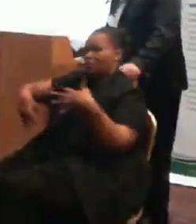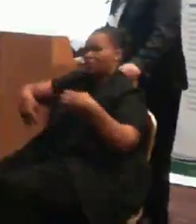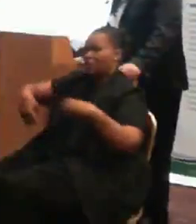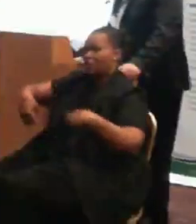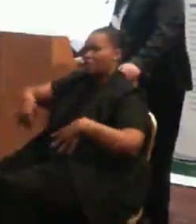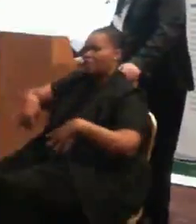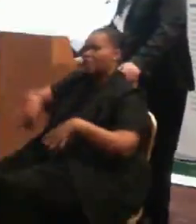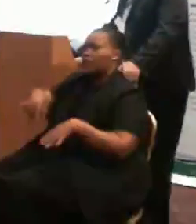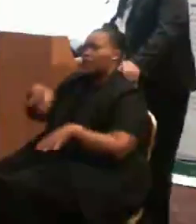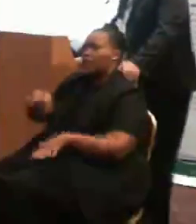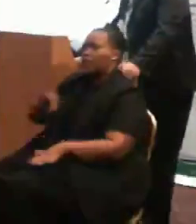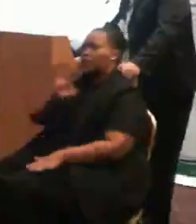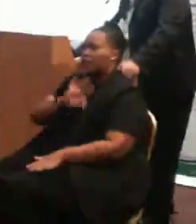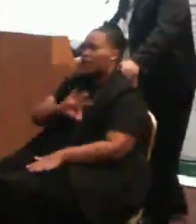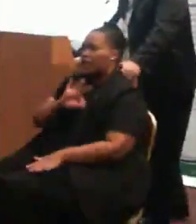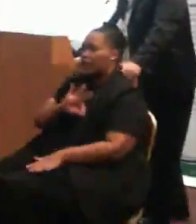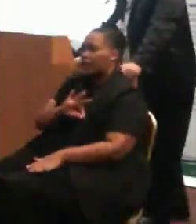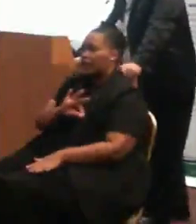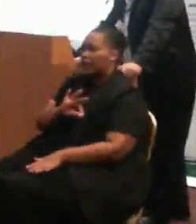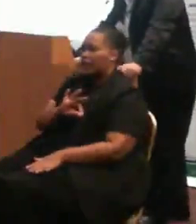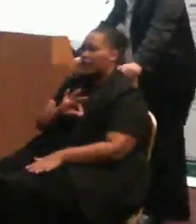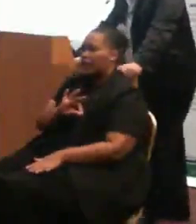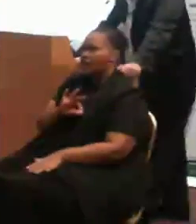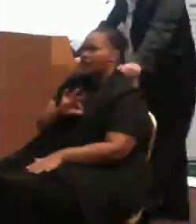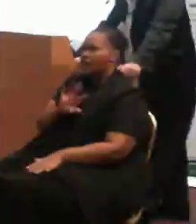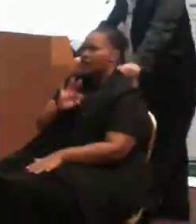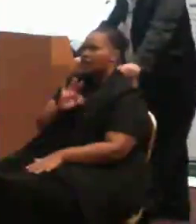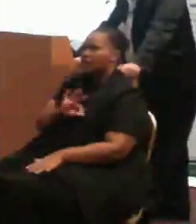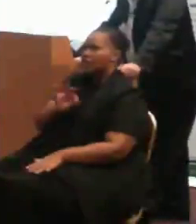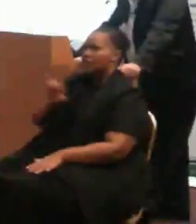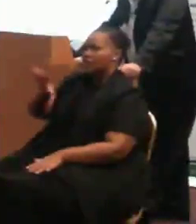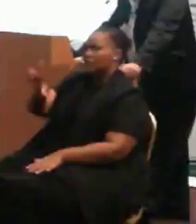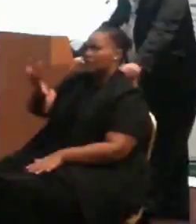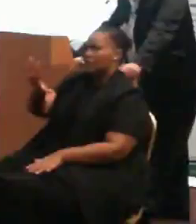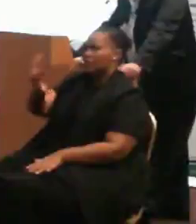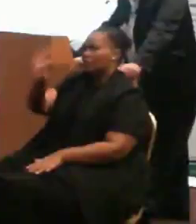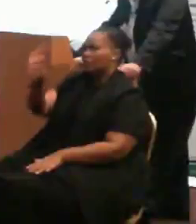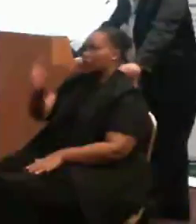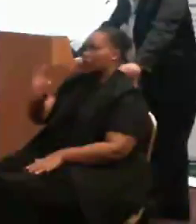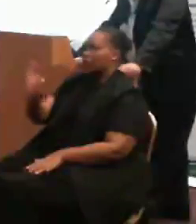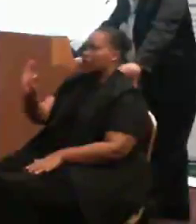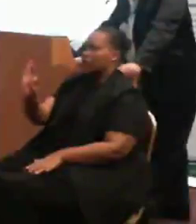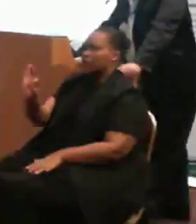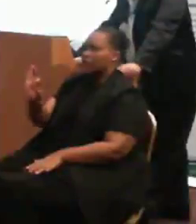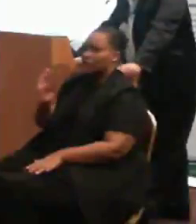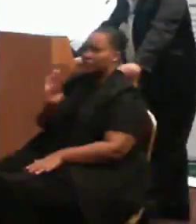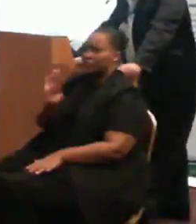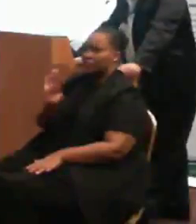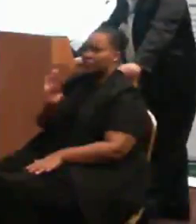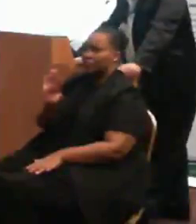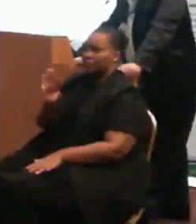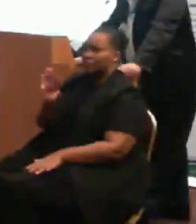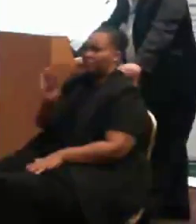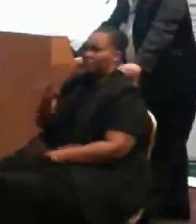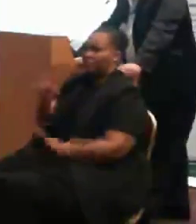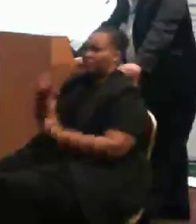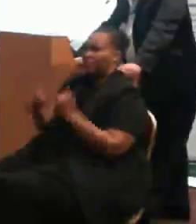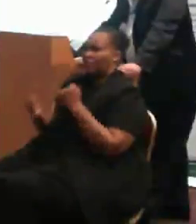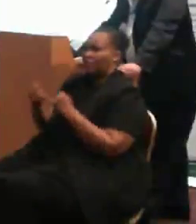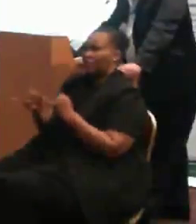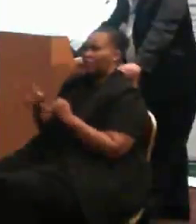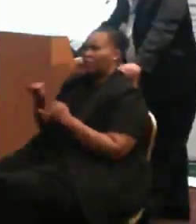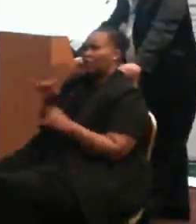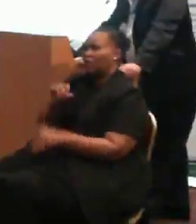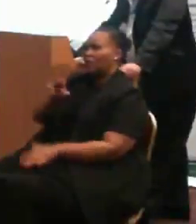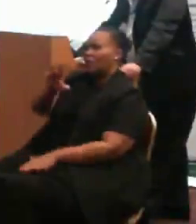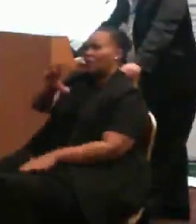And then the salaries, if they were right-sized, the salaries are 75% inefficient. Because the average is 800,000 as we've